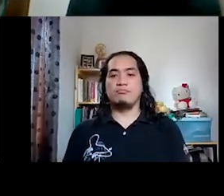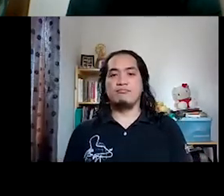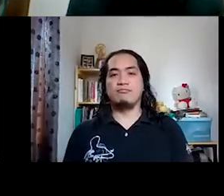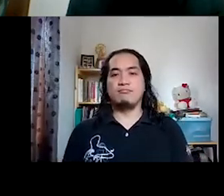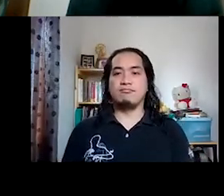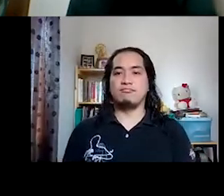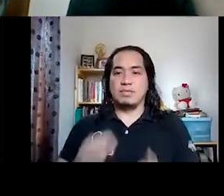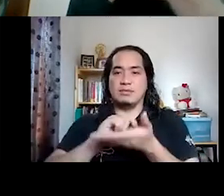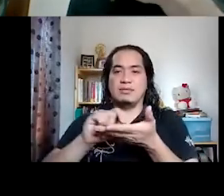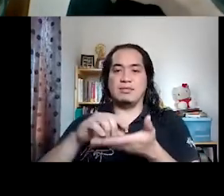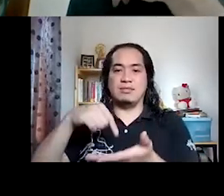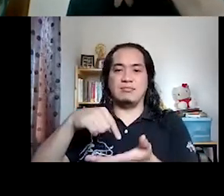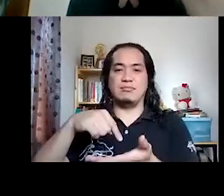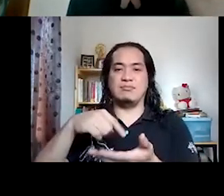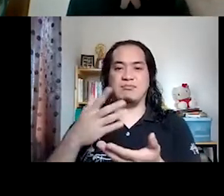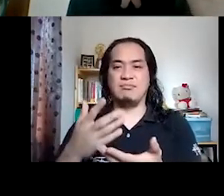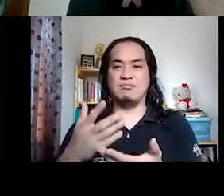Yeah, that was a general